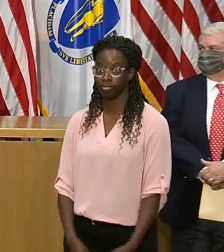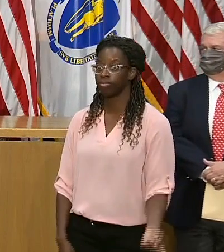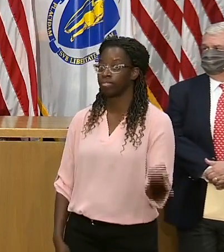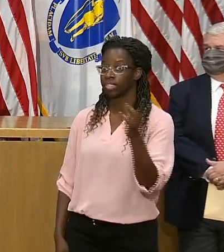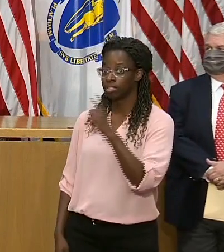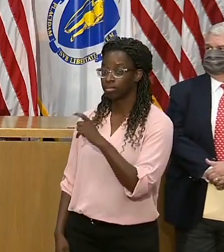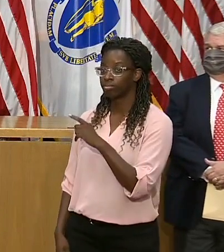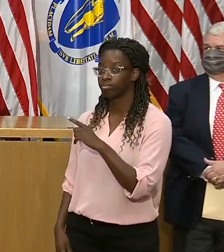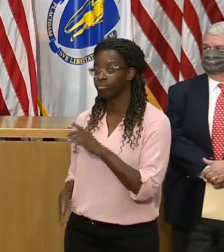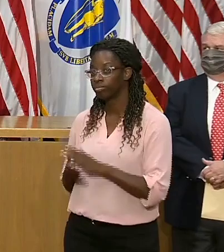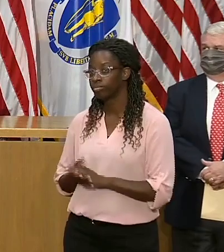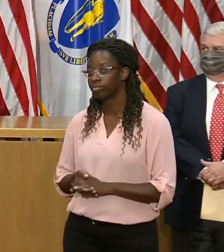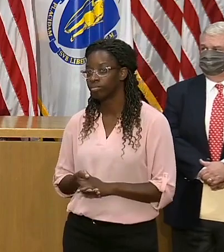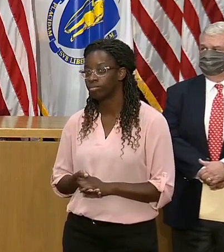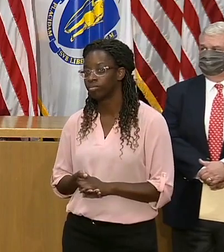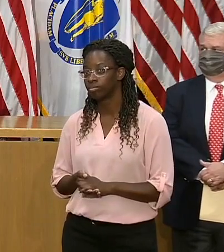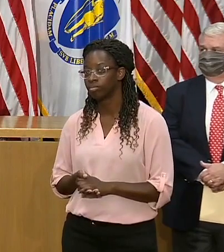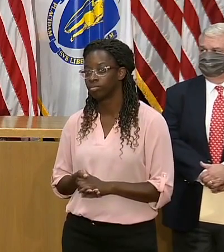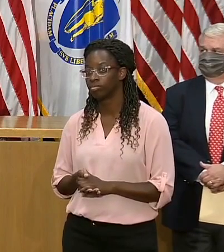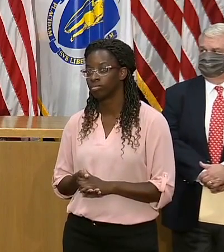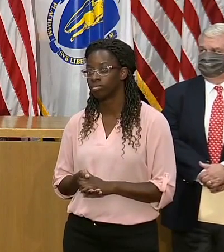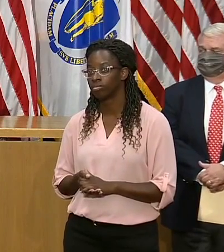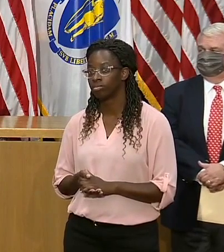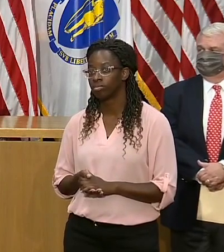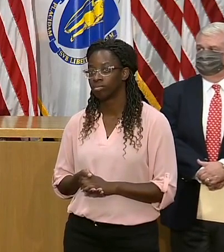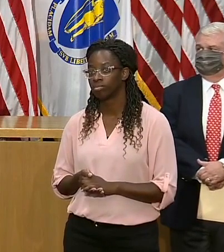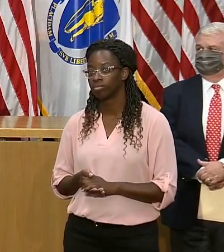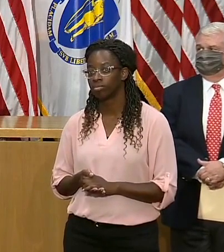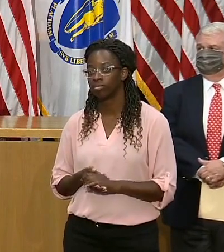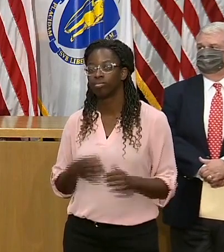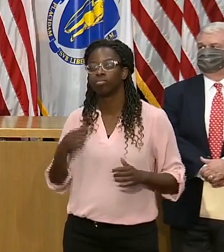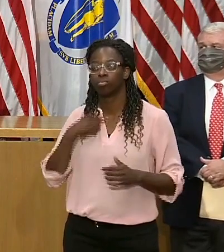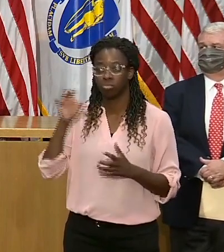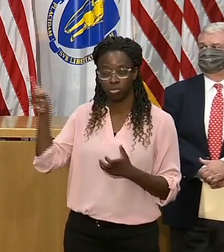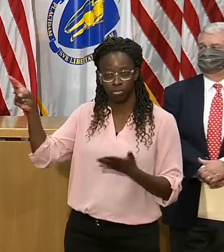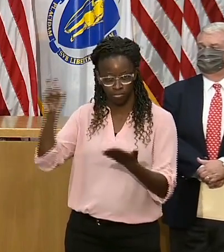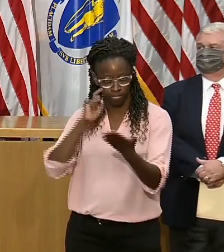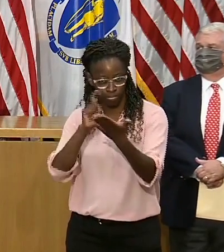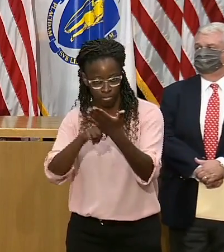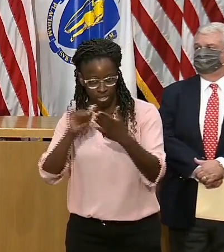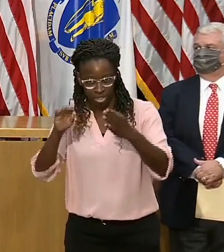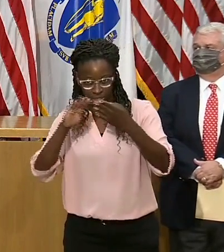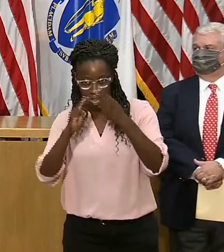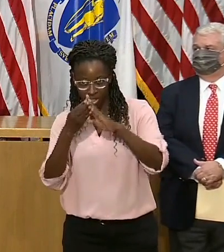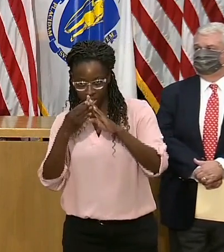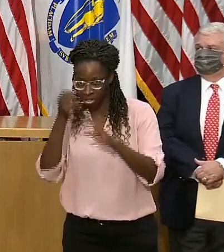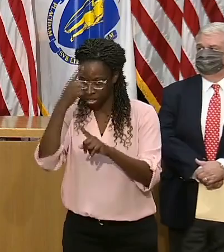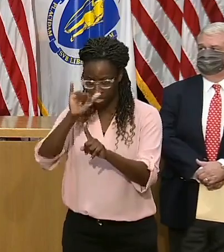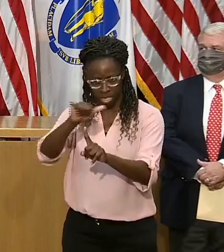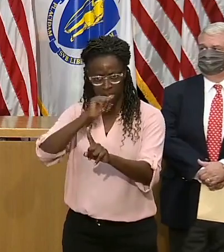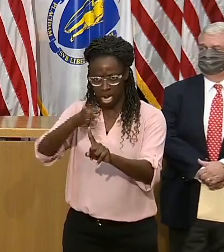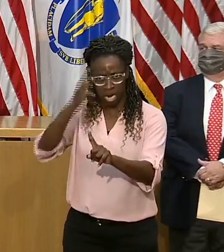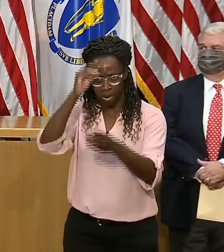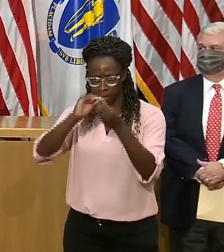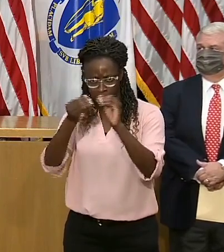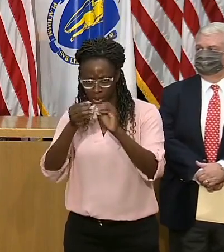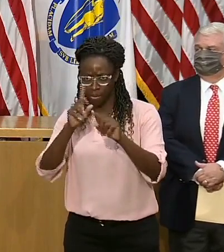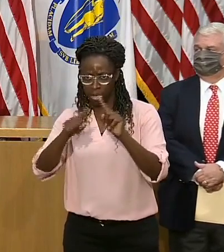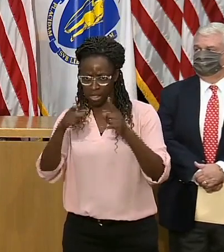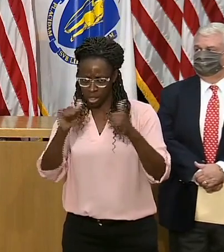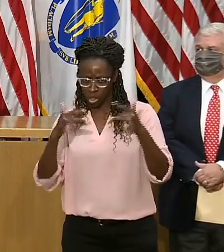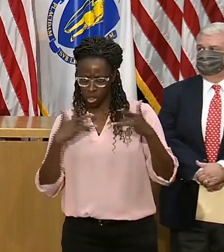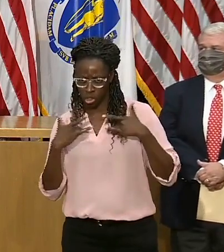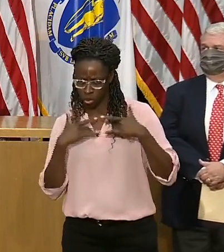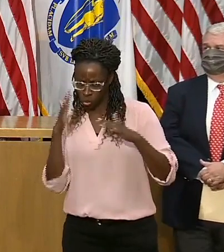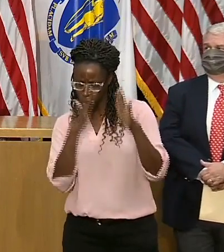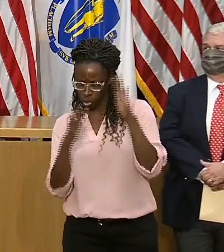move forward in some aspects of the reopening? I think part of the reason for that was we continue to believe that we need to be consistent with